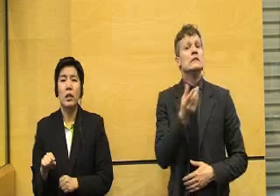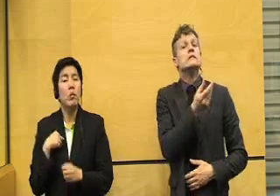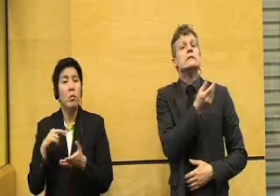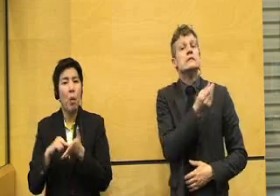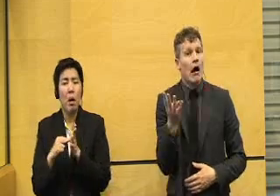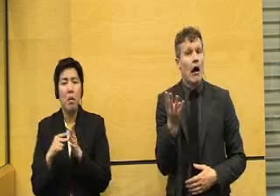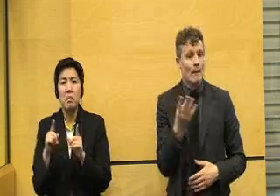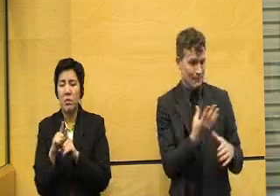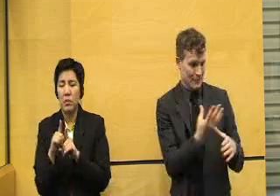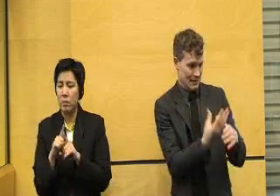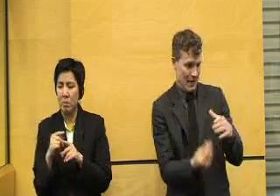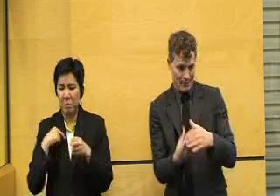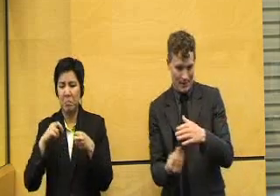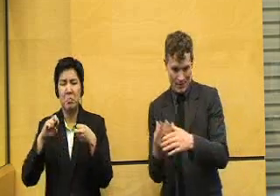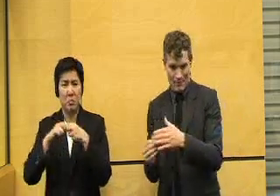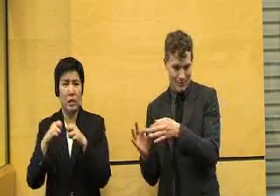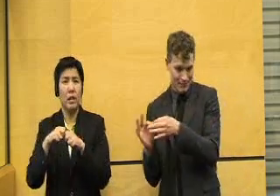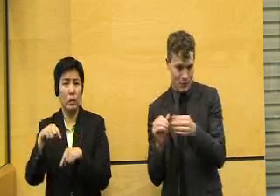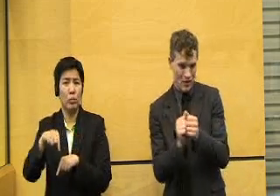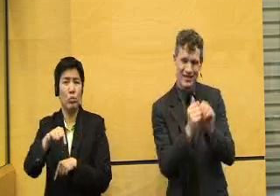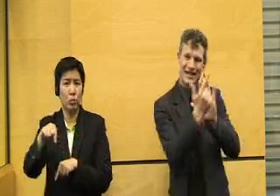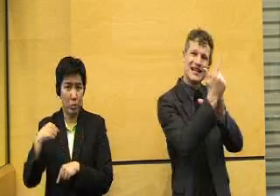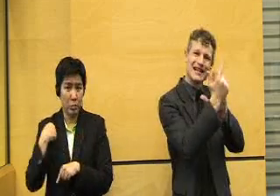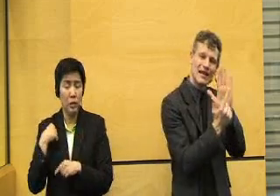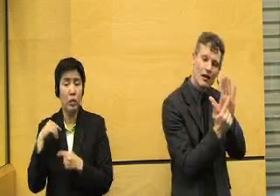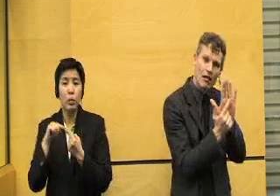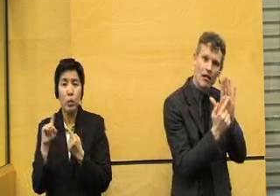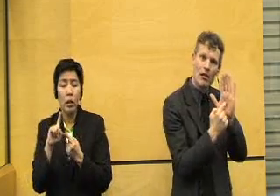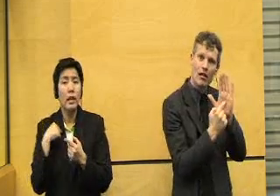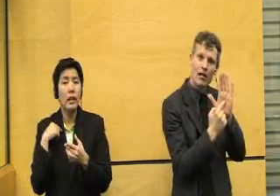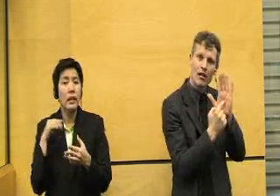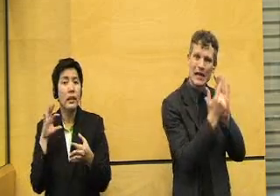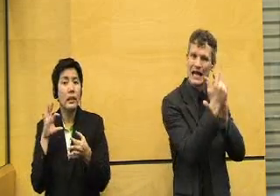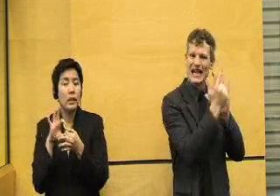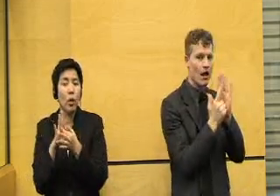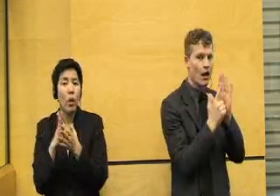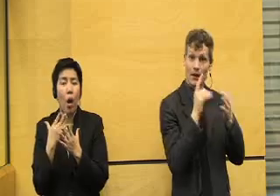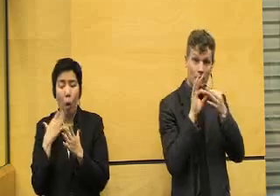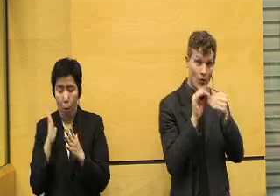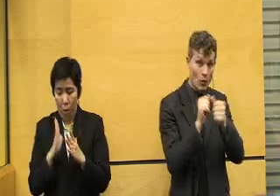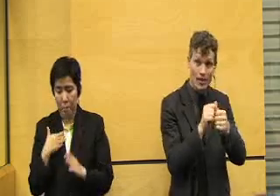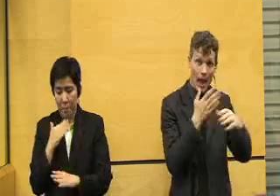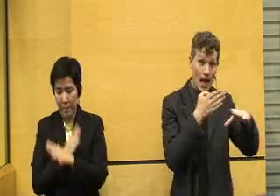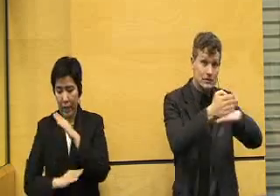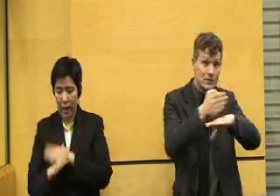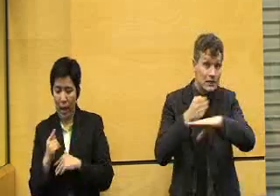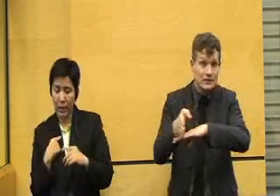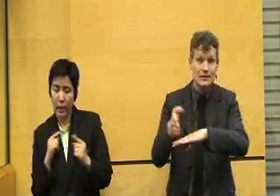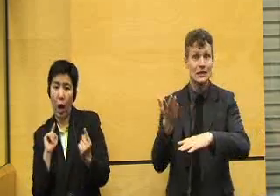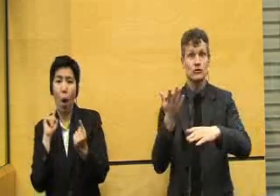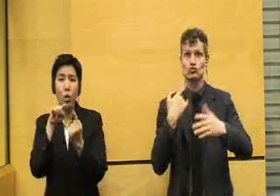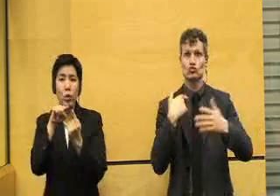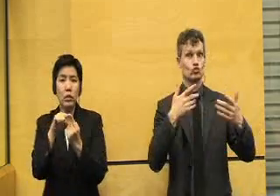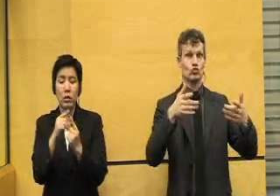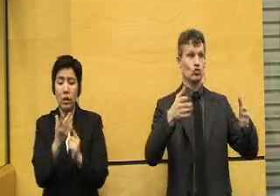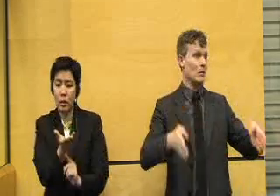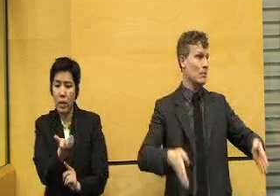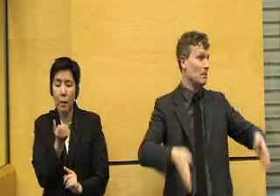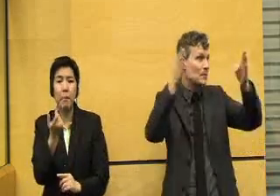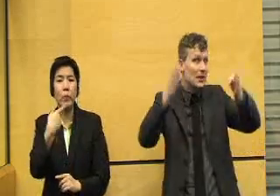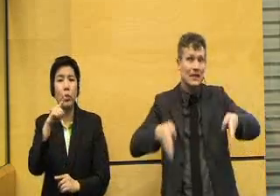reasonable accommodation, accessibility, covering a number of critical areas such as public buildings,